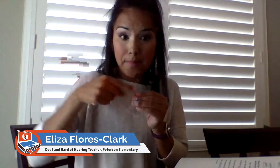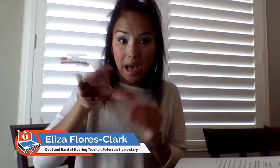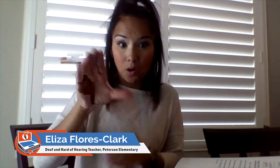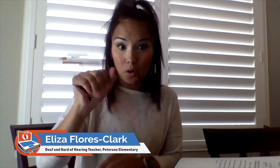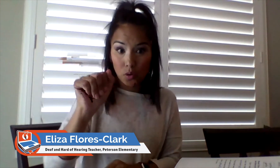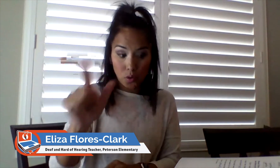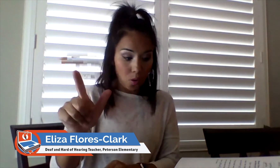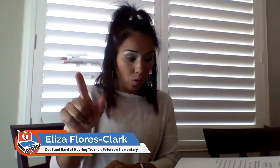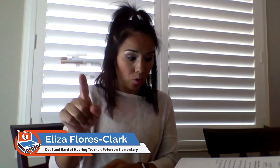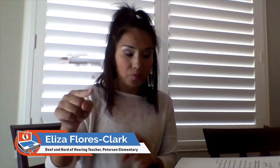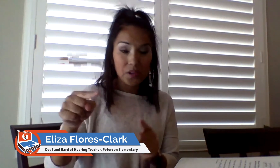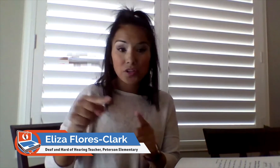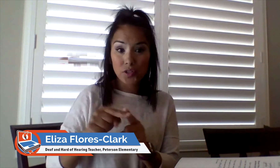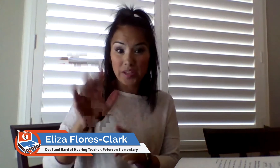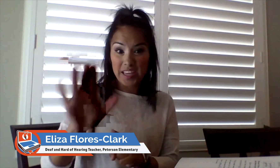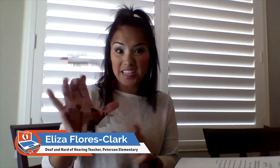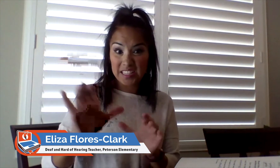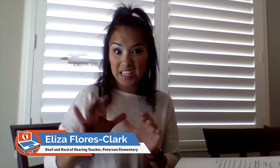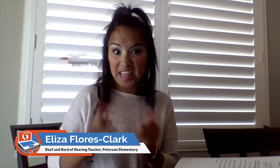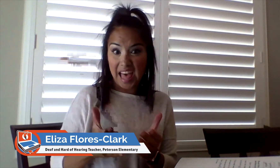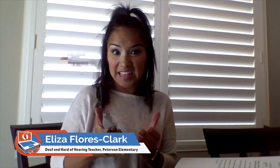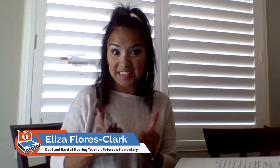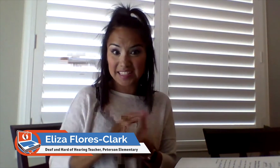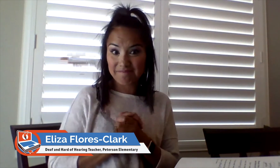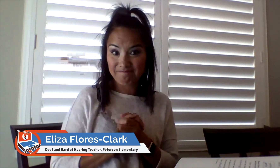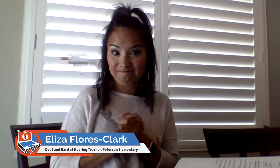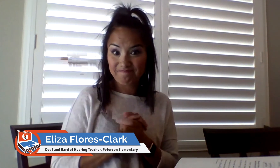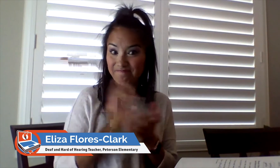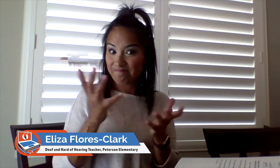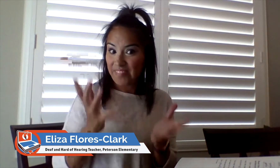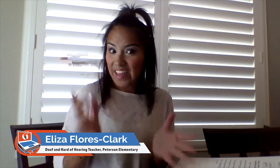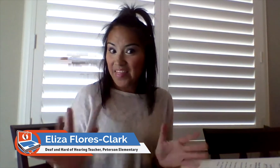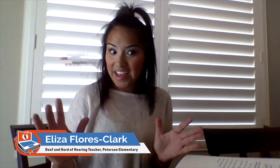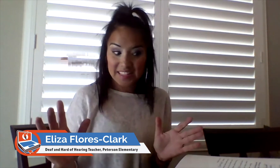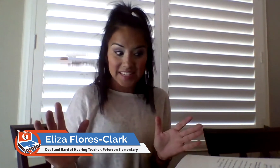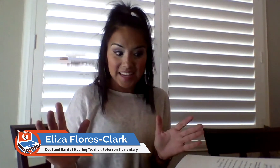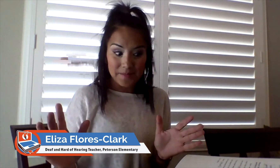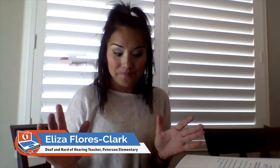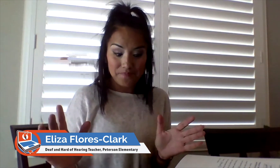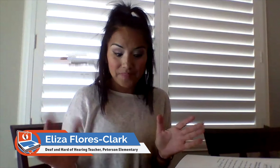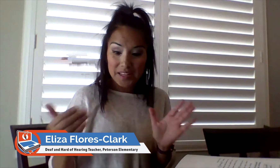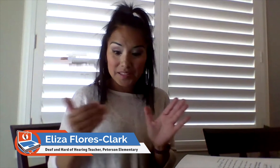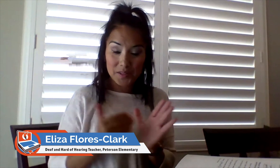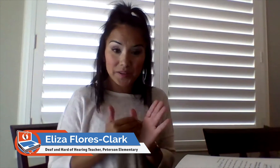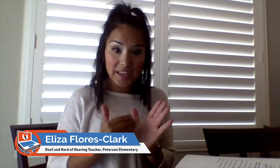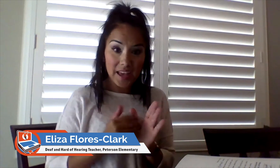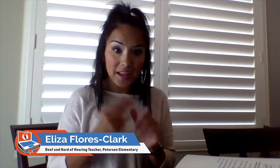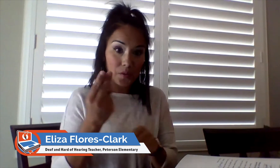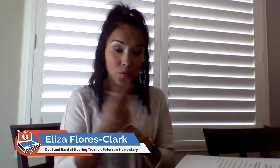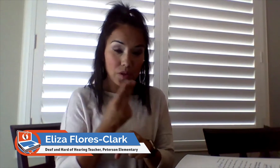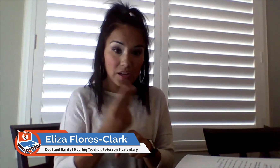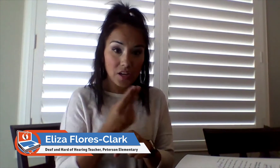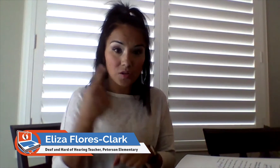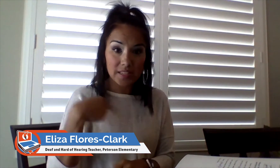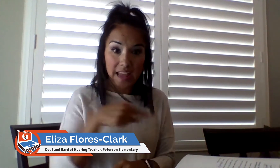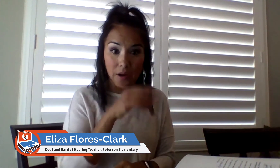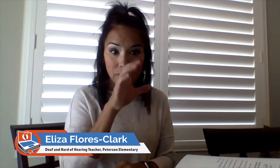about coal to his class. That's it. So again, we used our